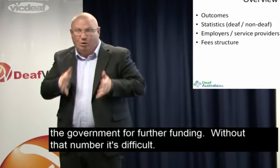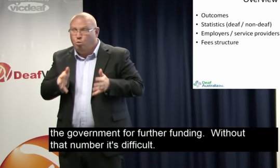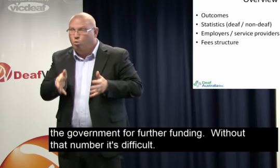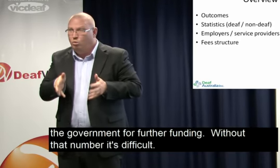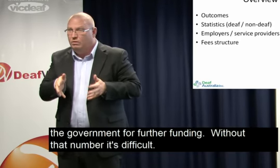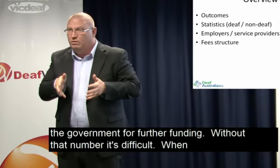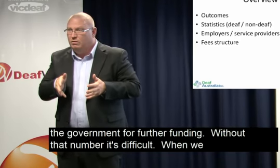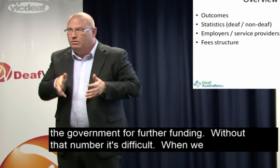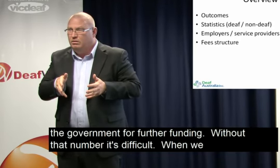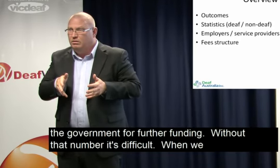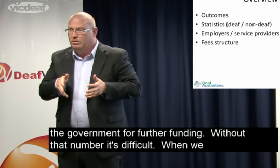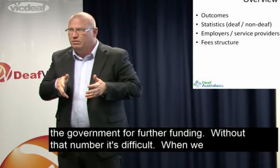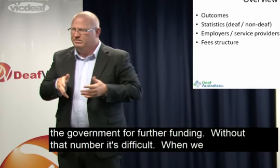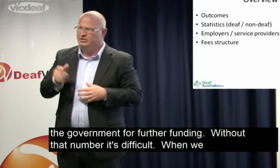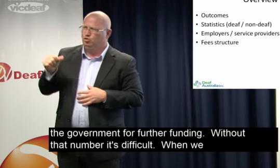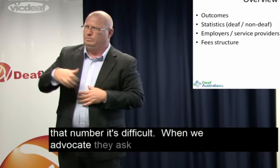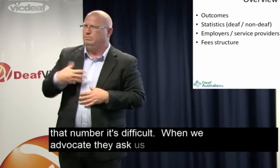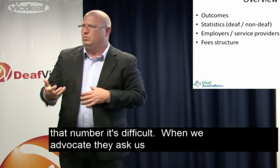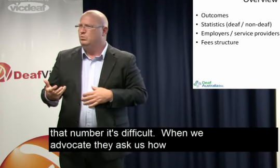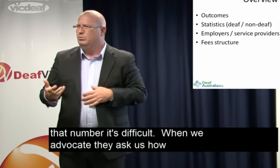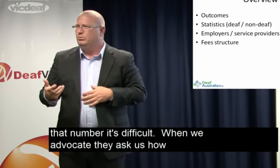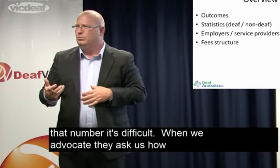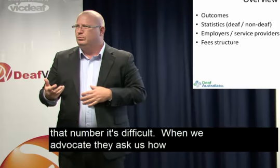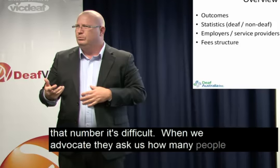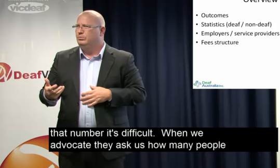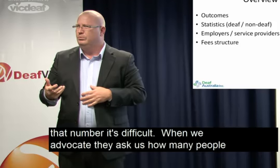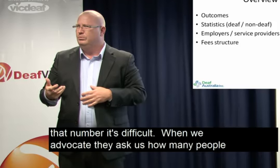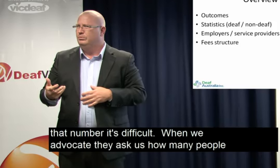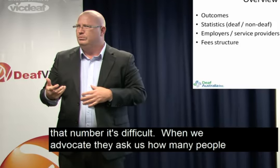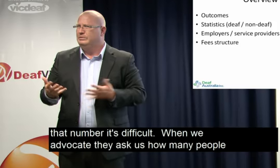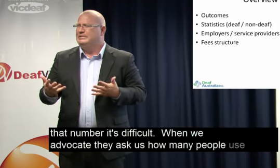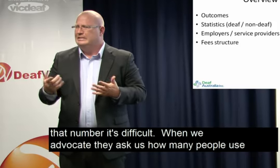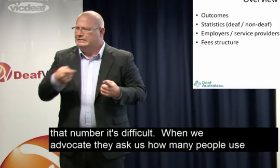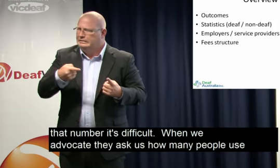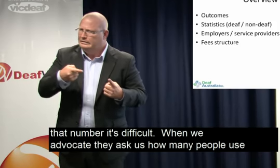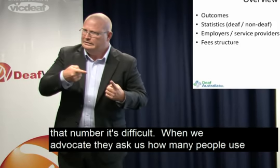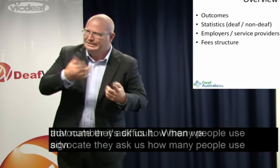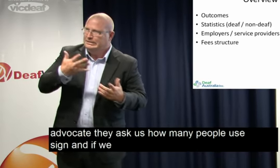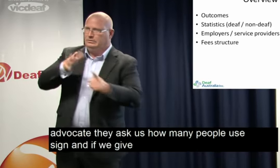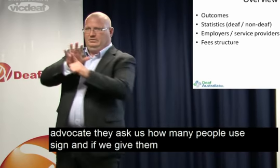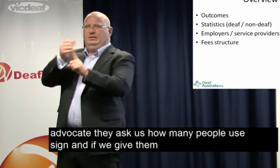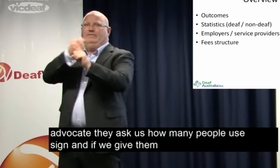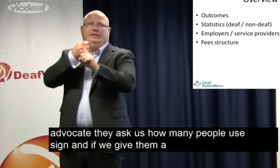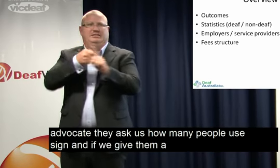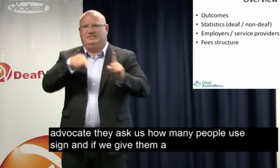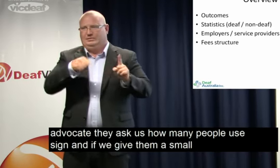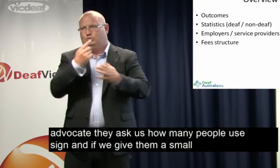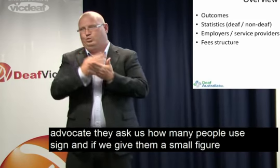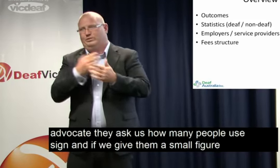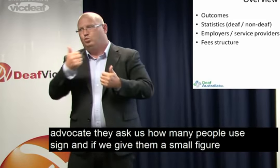sign? And if we give them a small figure, they don't consider us as significant enough to be able to support. So for